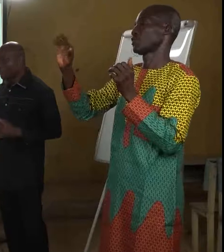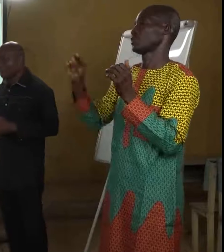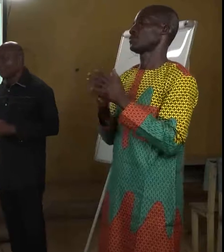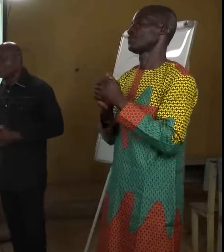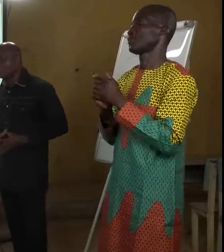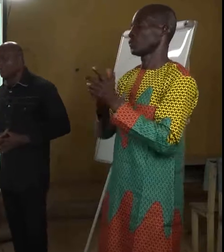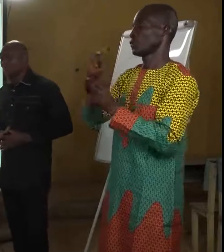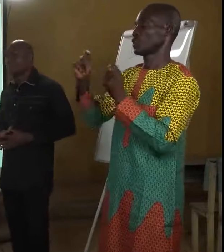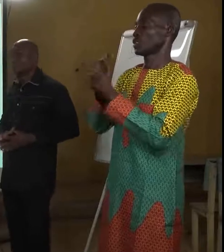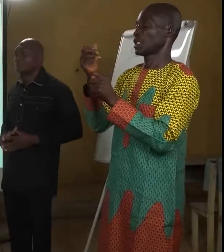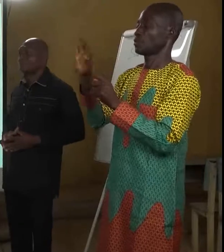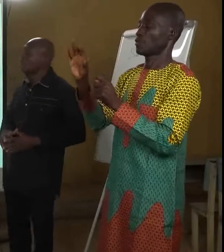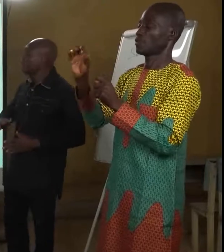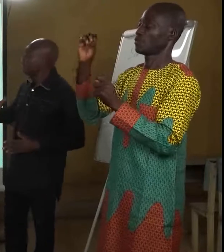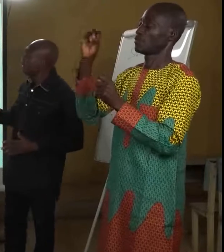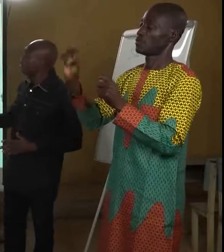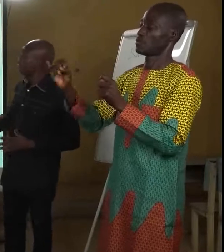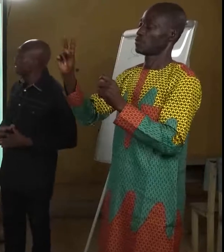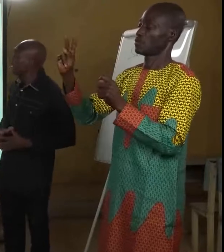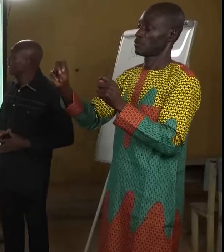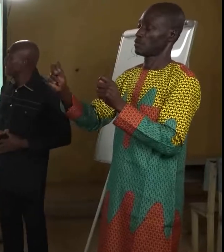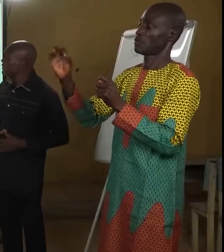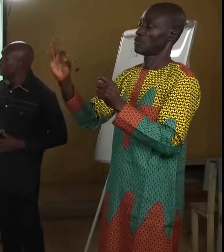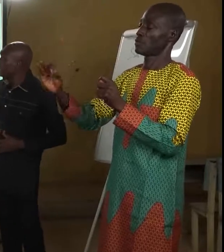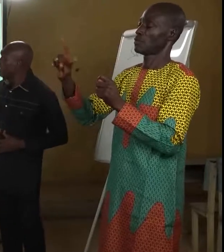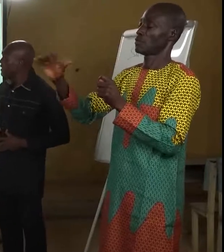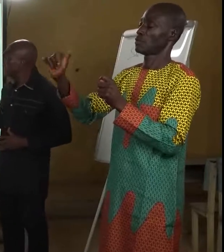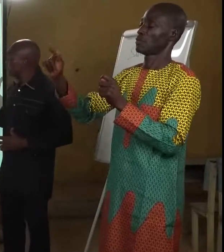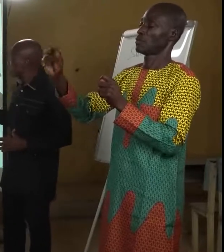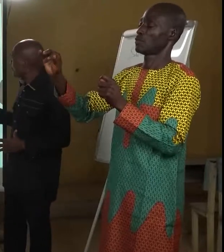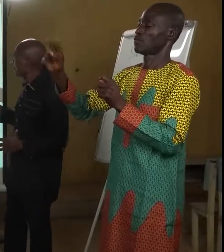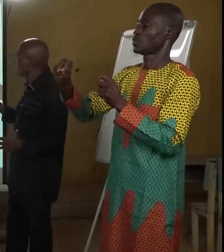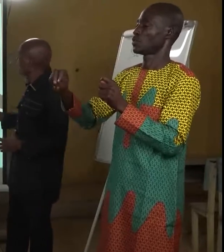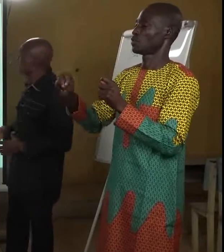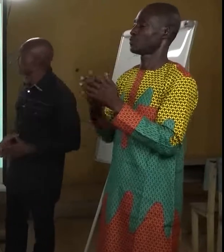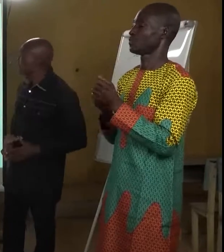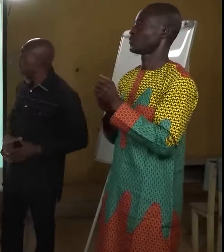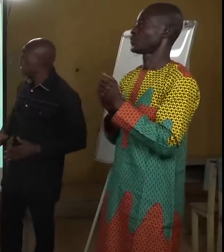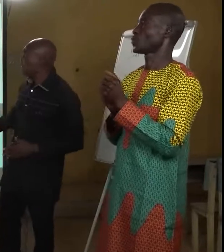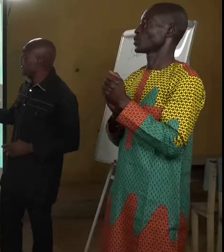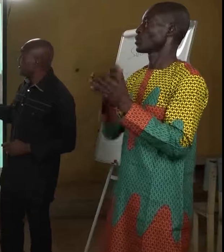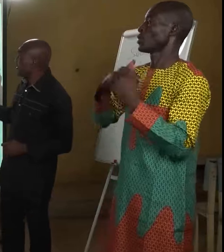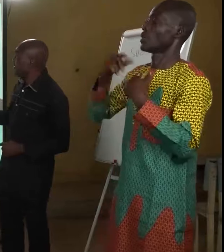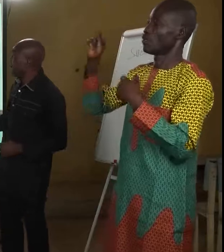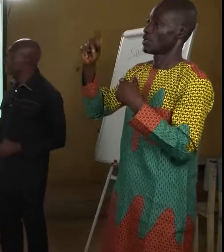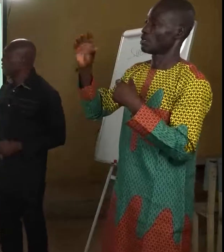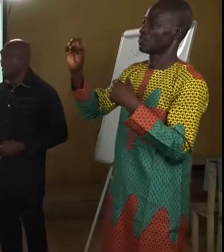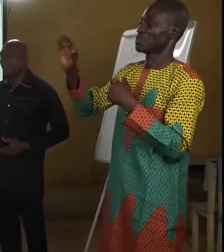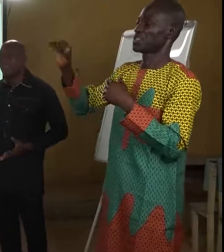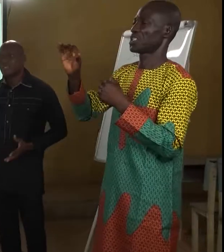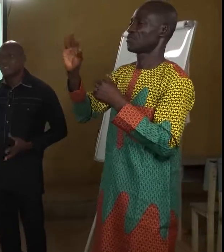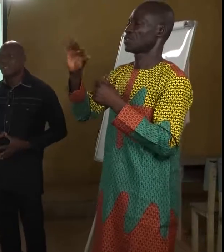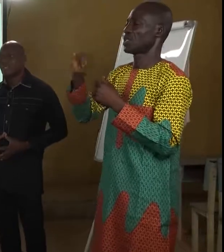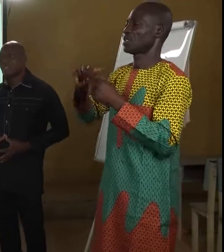Types of inflation. We are going to look at these two types of inflation. We have ordinary inflation